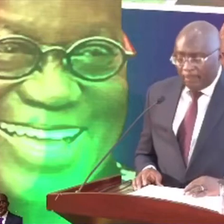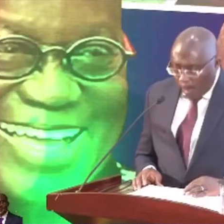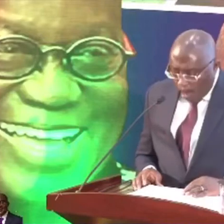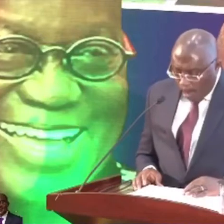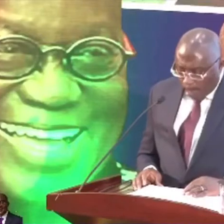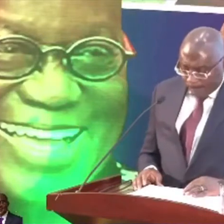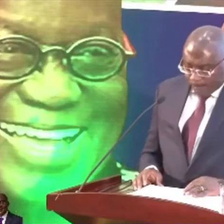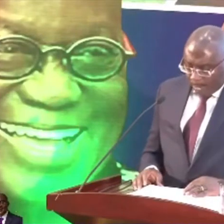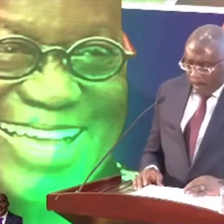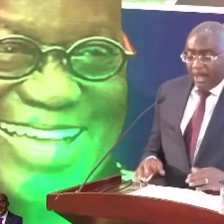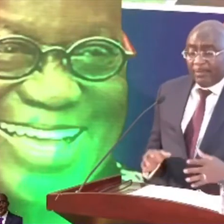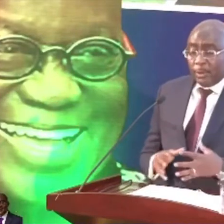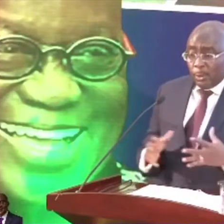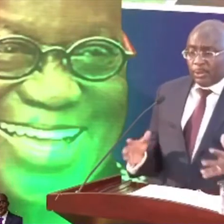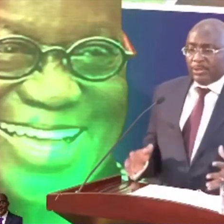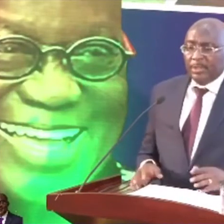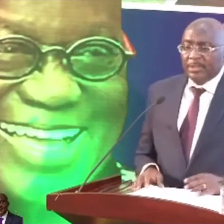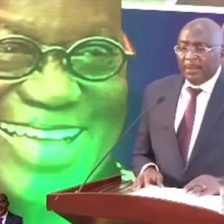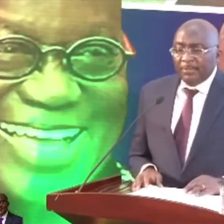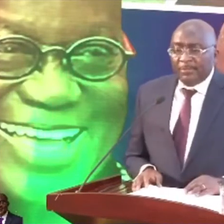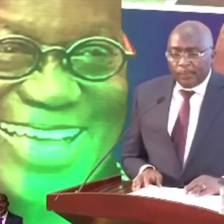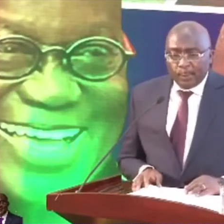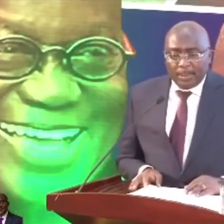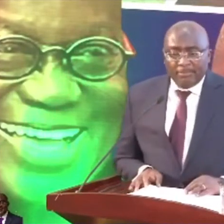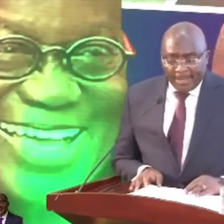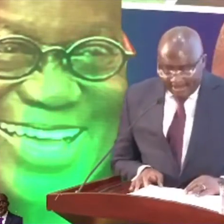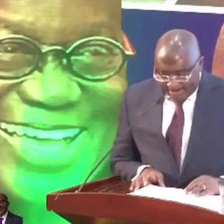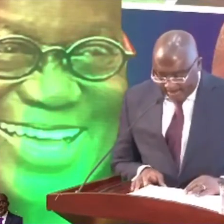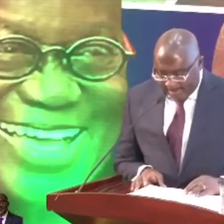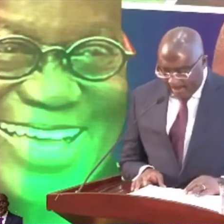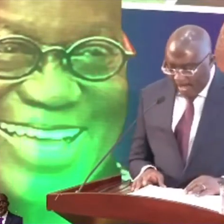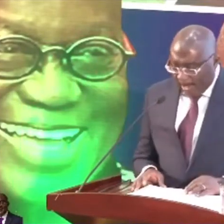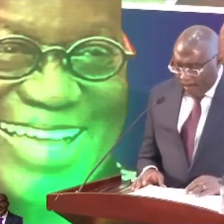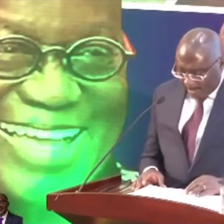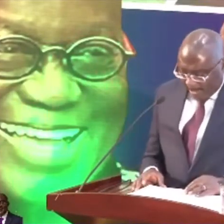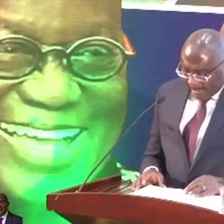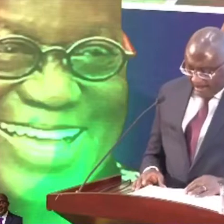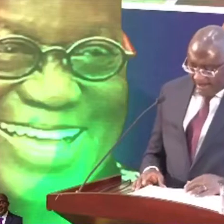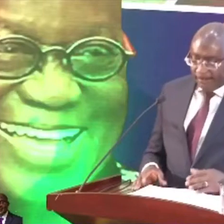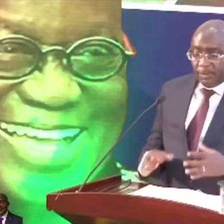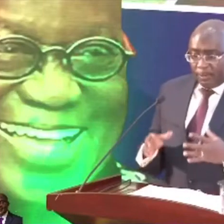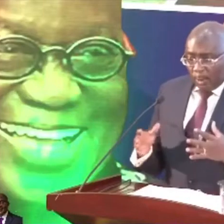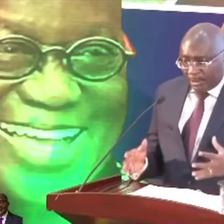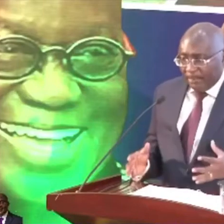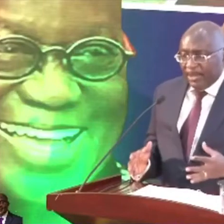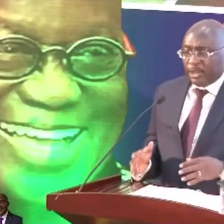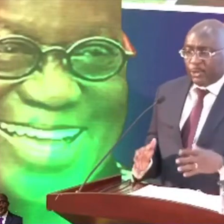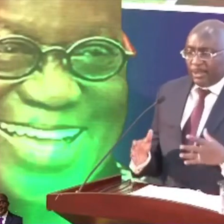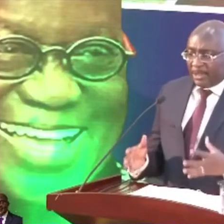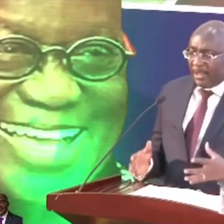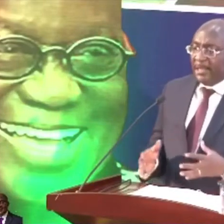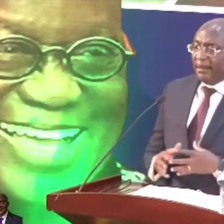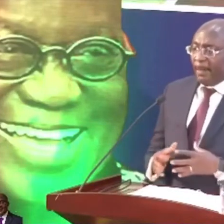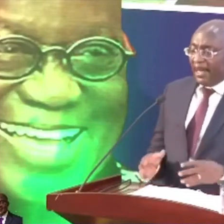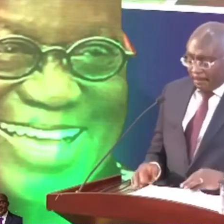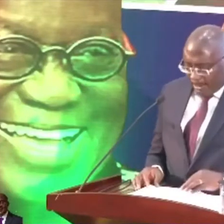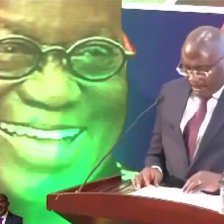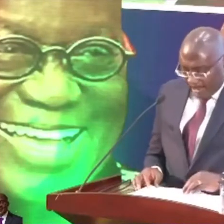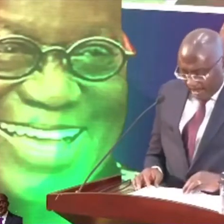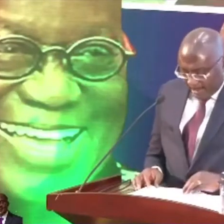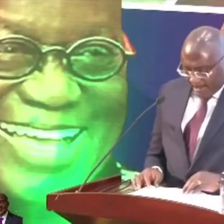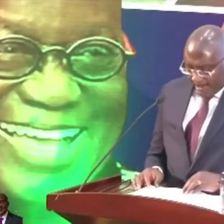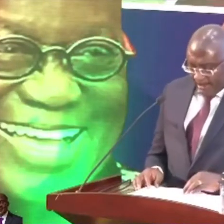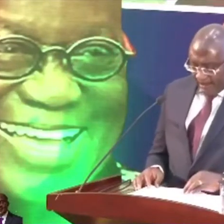for all, we have used some of the following vehicles, amongst others. Of course, the ministries, departments,